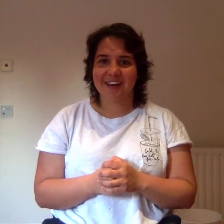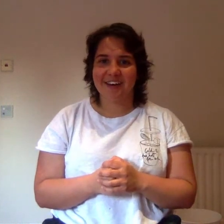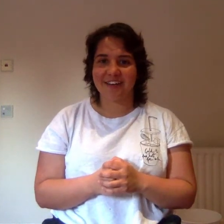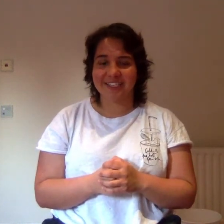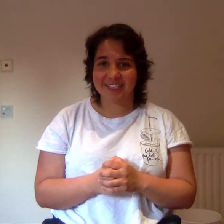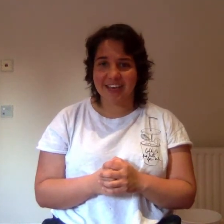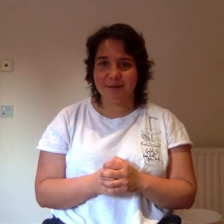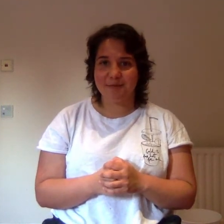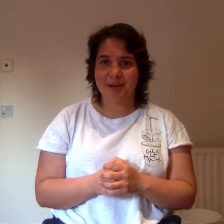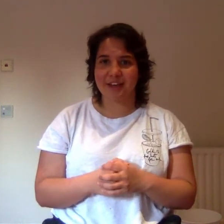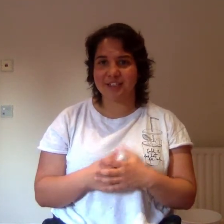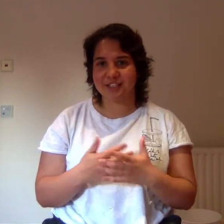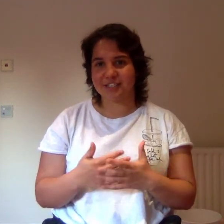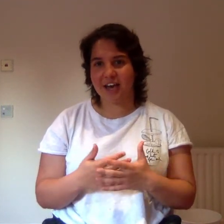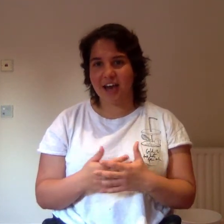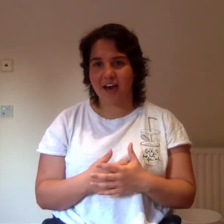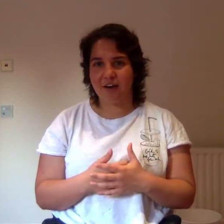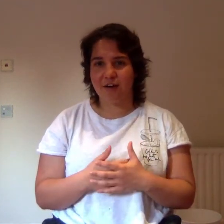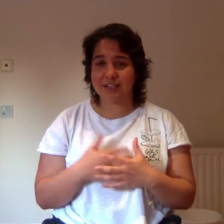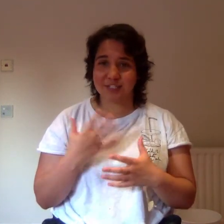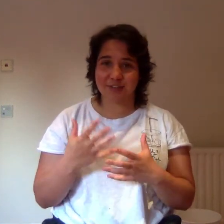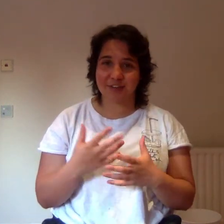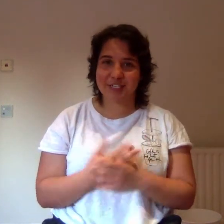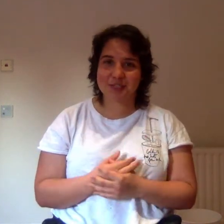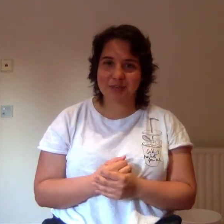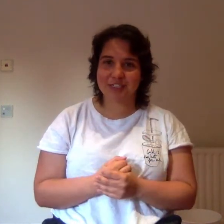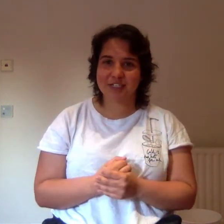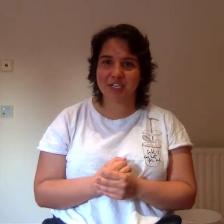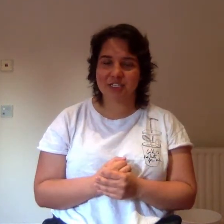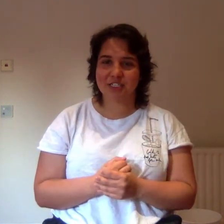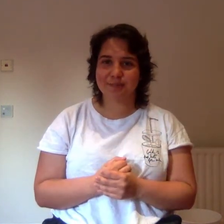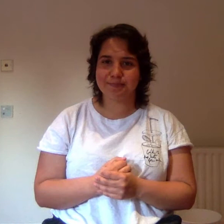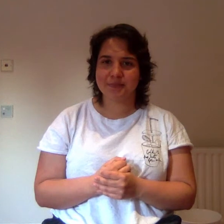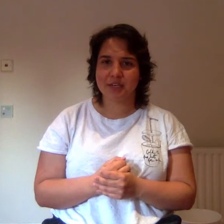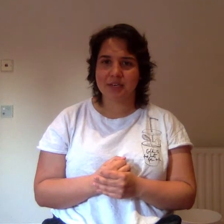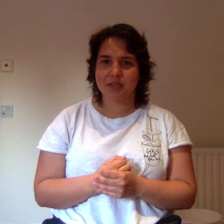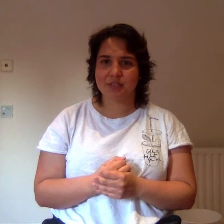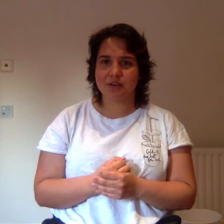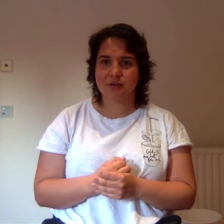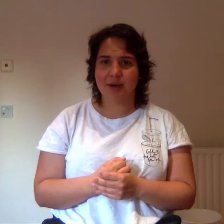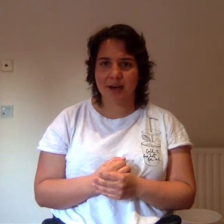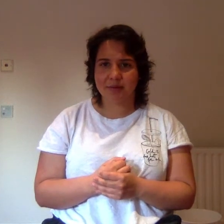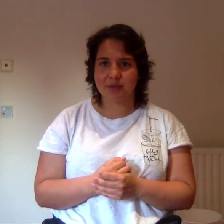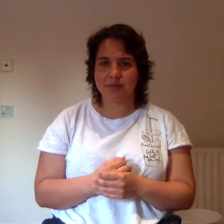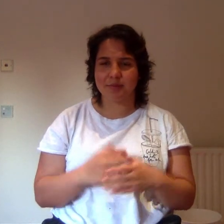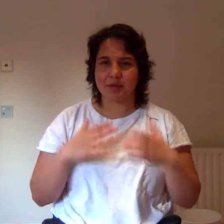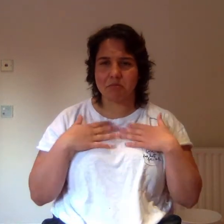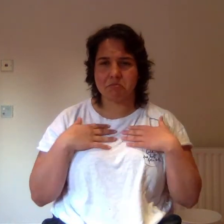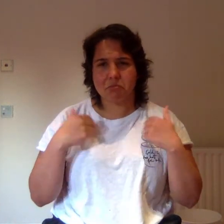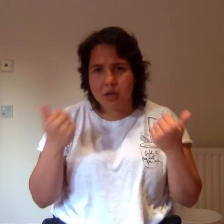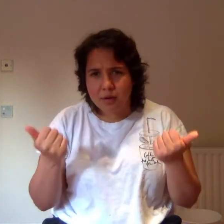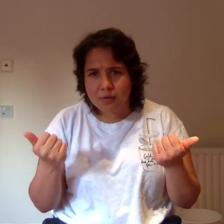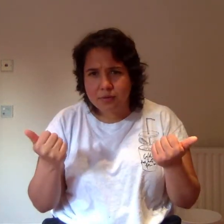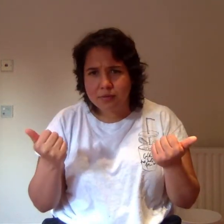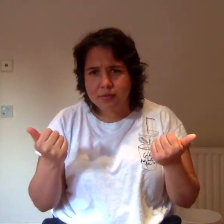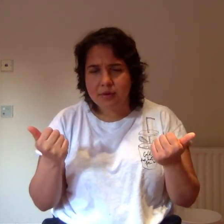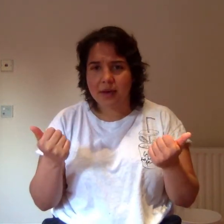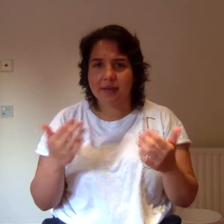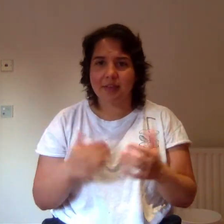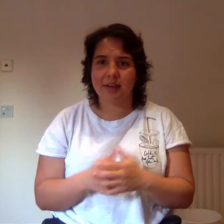are the same, and it's just your facial expression that changes them. So how are you would be, and then